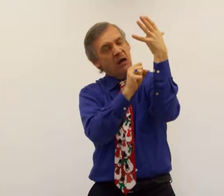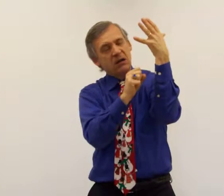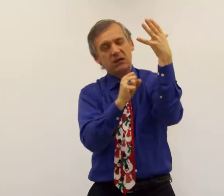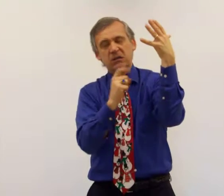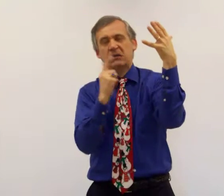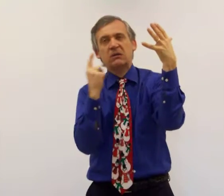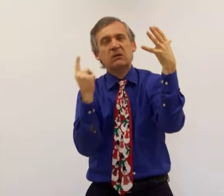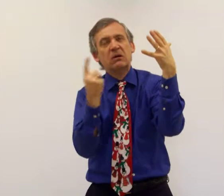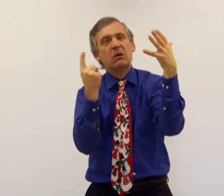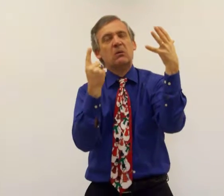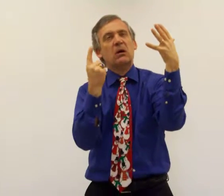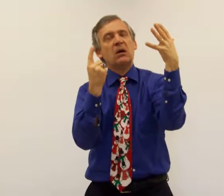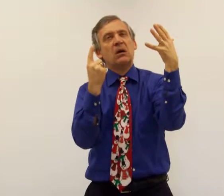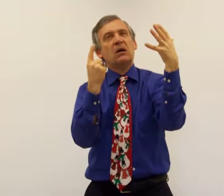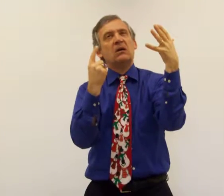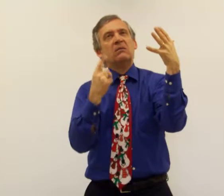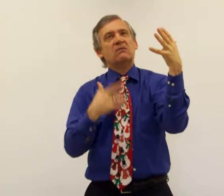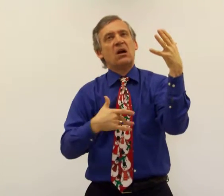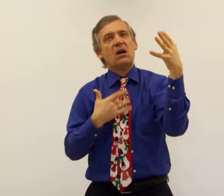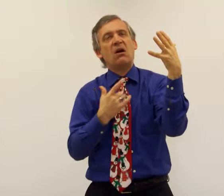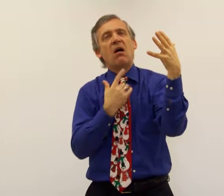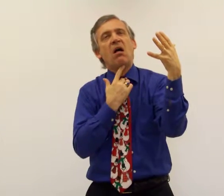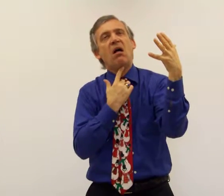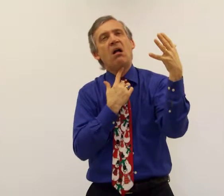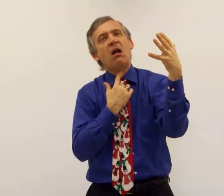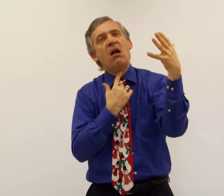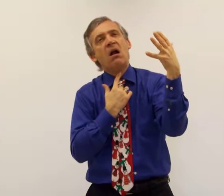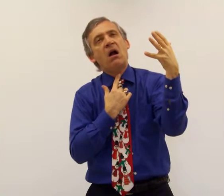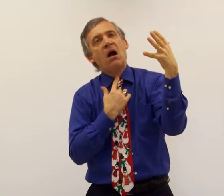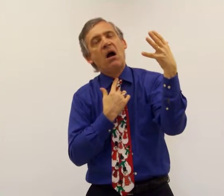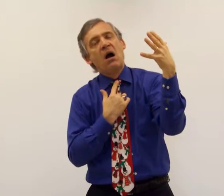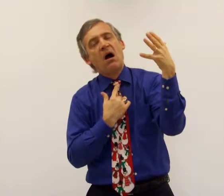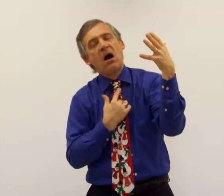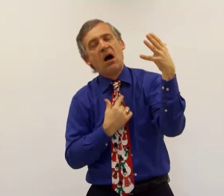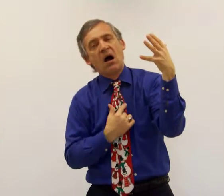He forgot his thirst and ceased to clutch at the empty air.